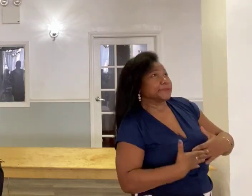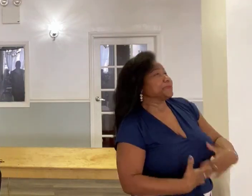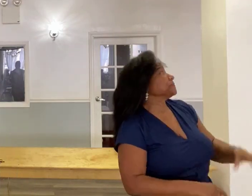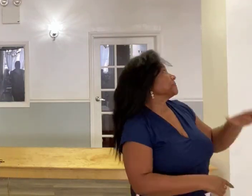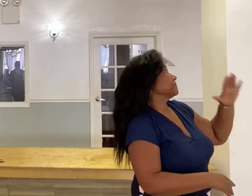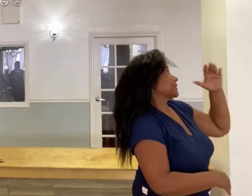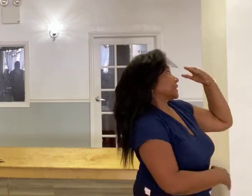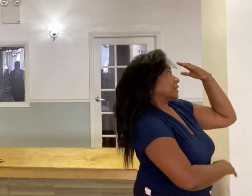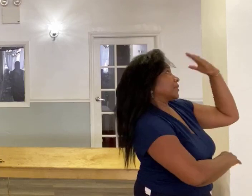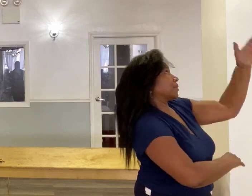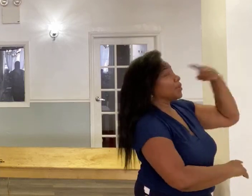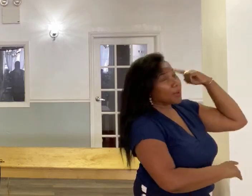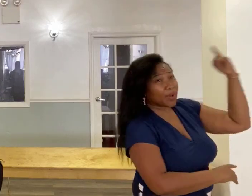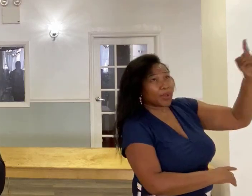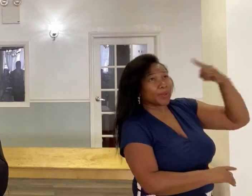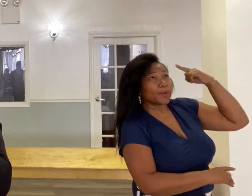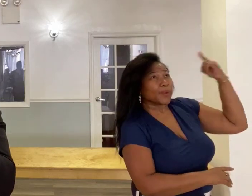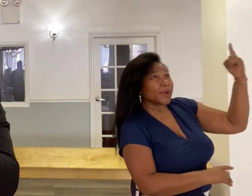You always